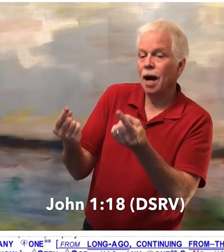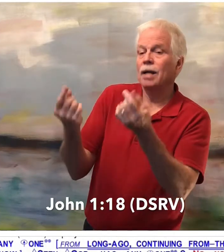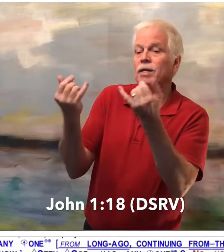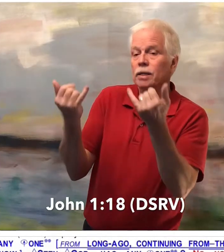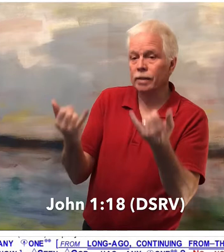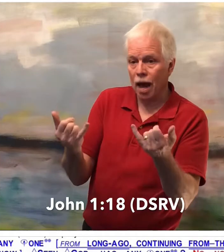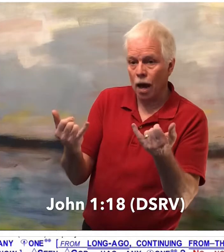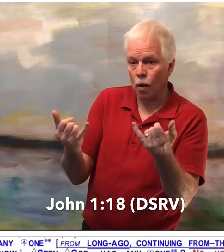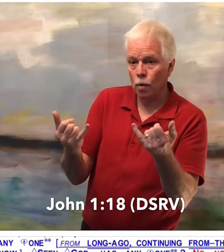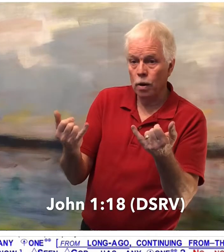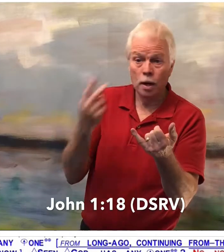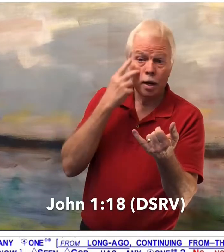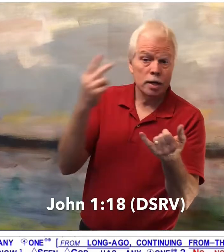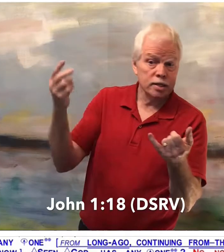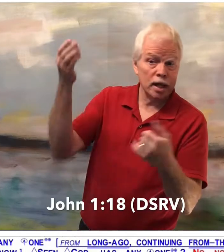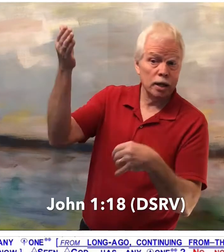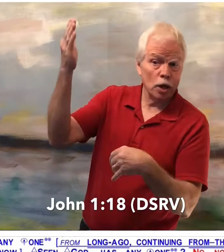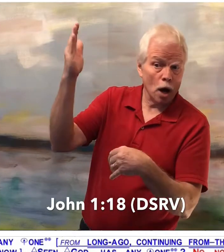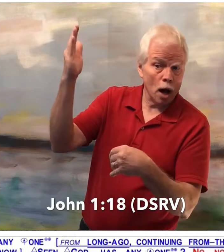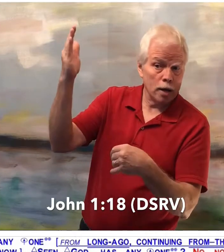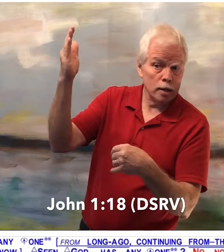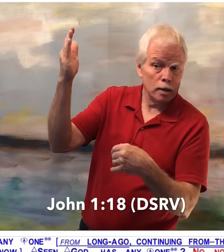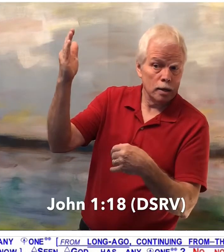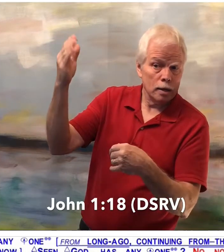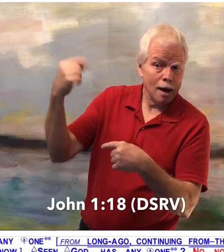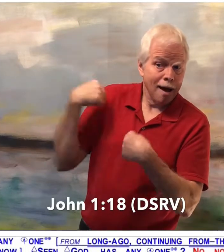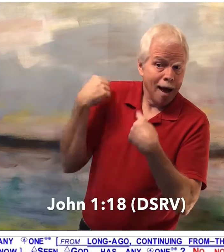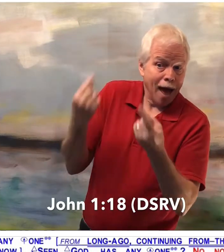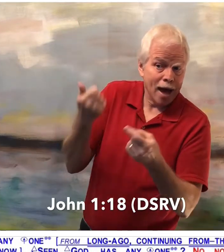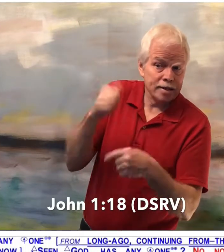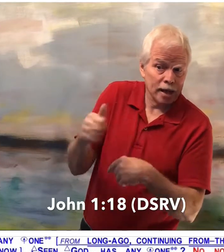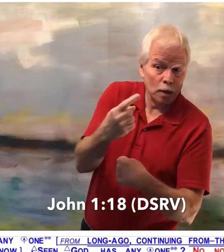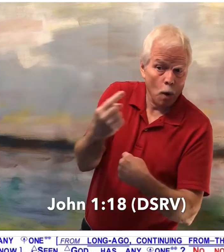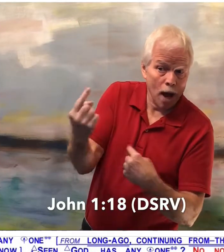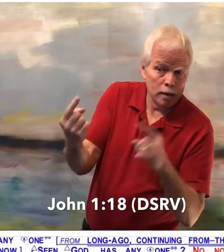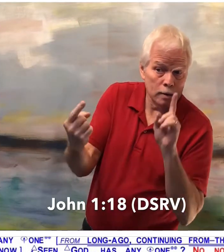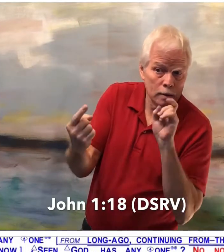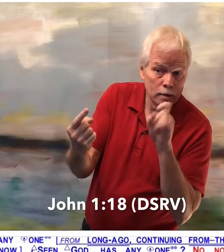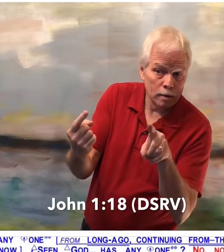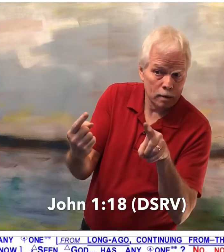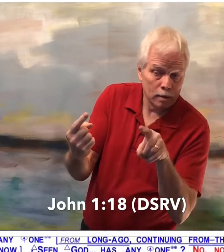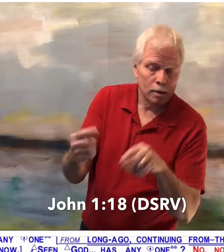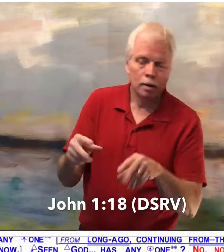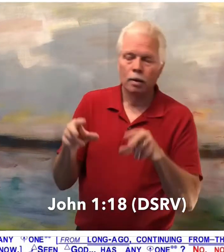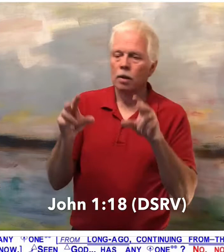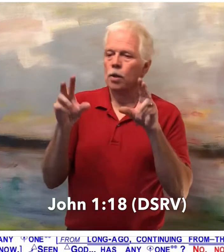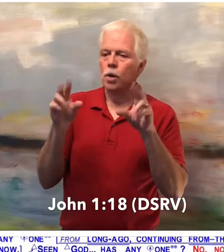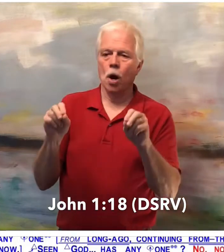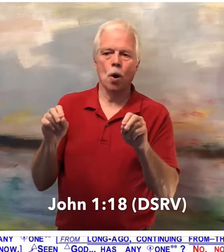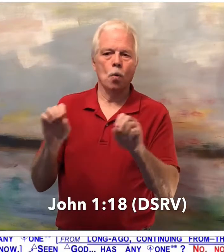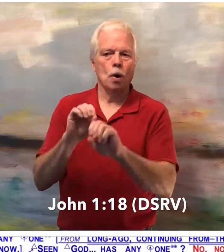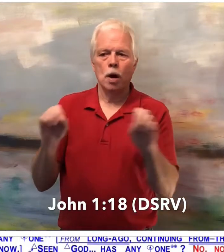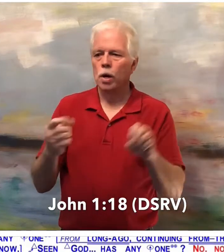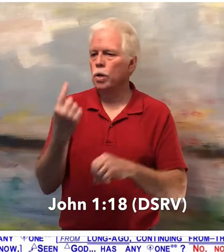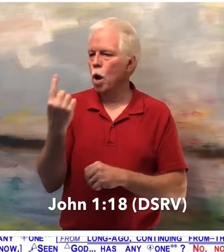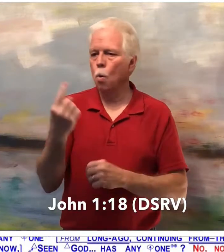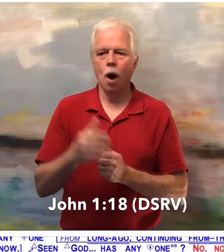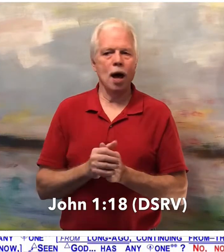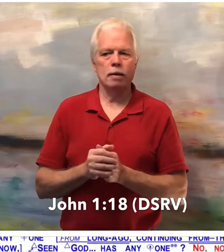until now, seen God? Has anyone? No. No one.